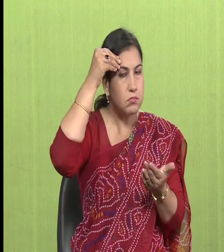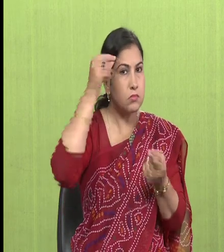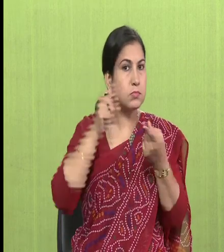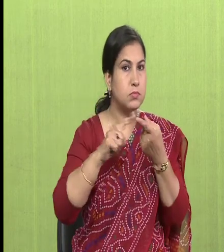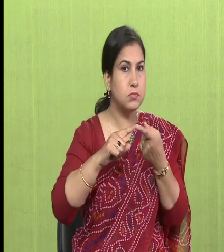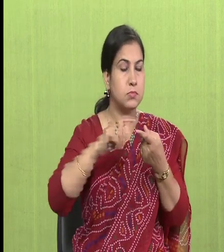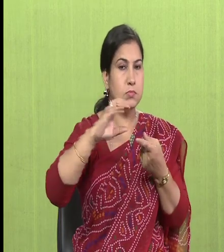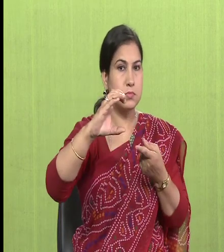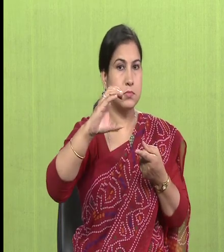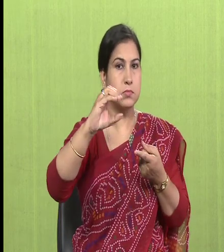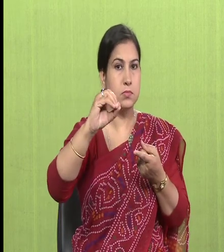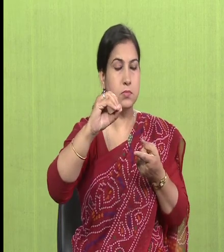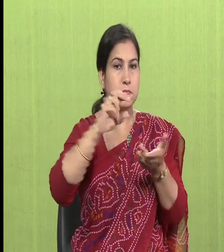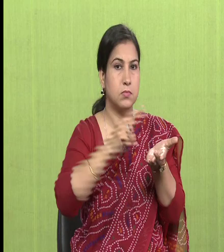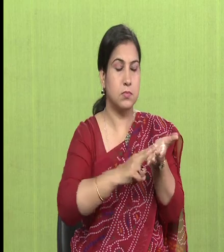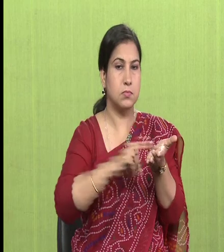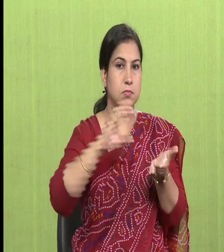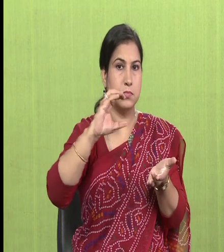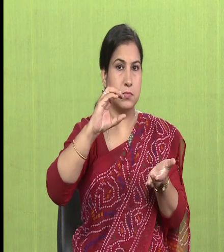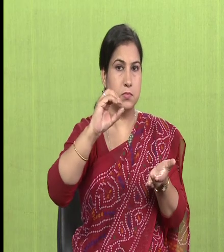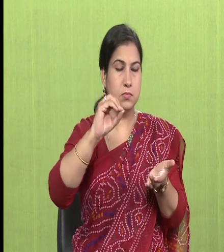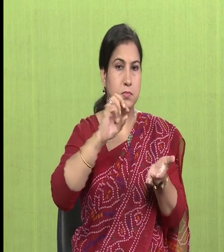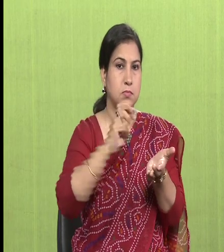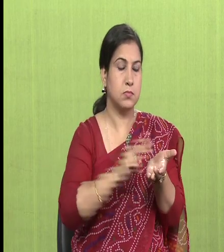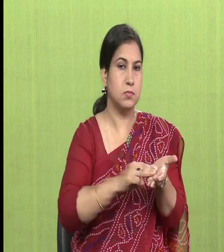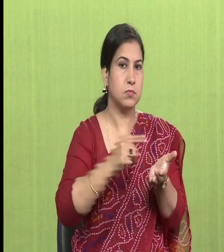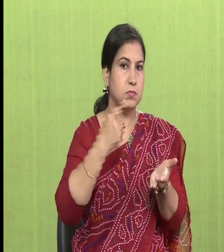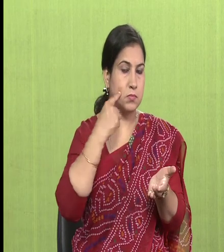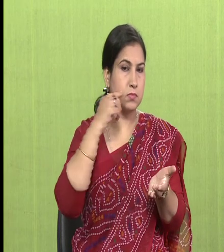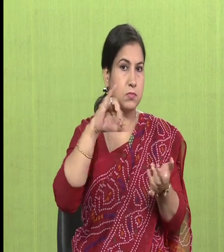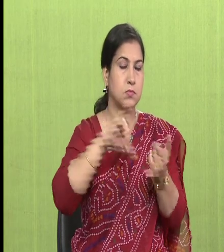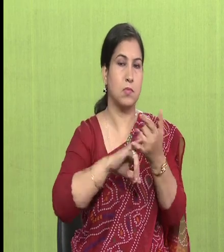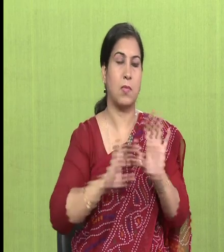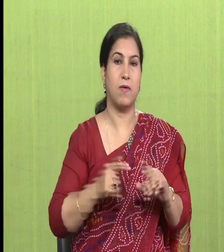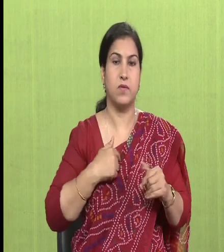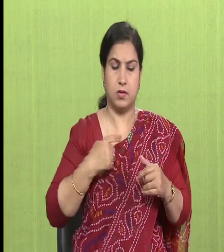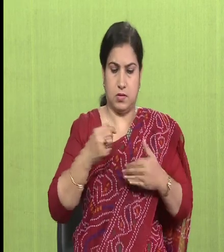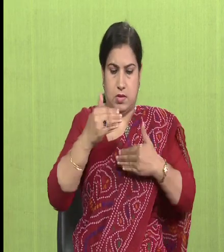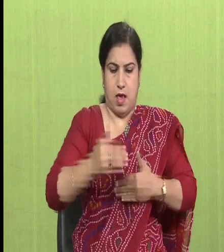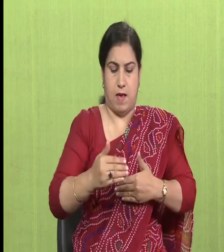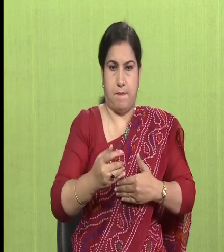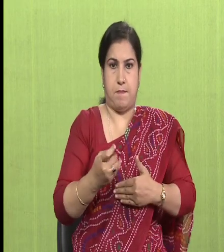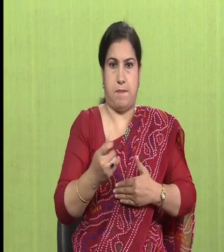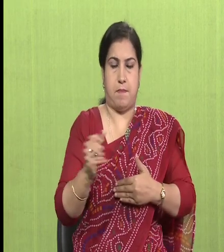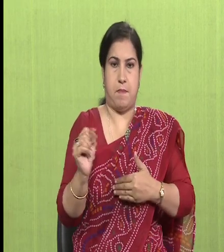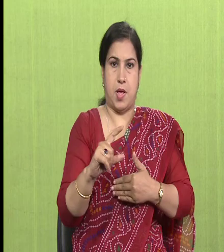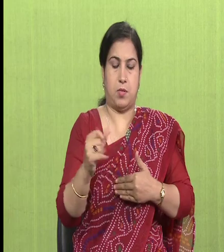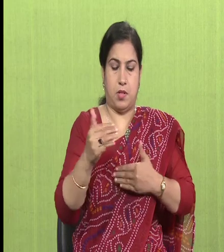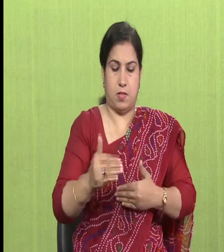Economics become all the more important when we have limited income and we need more